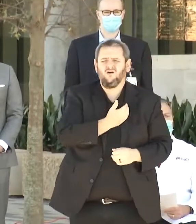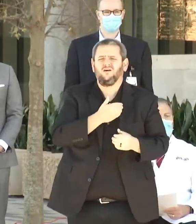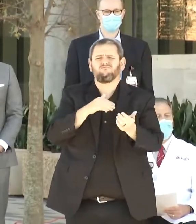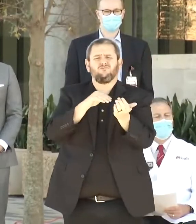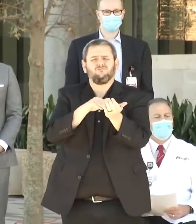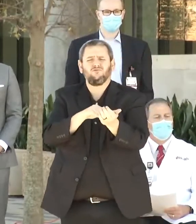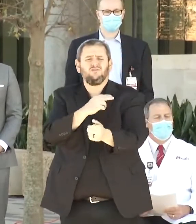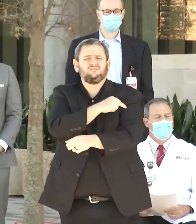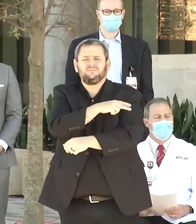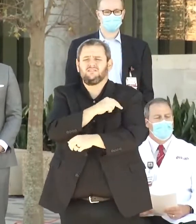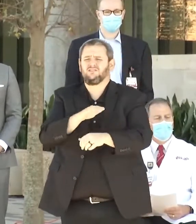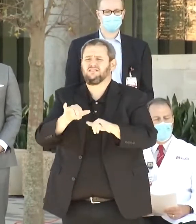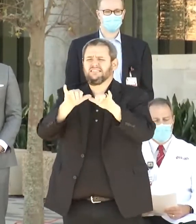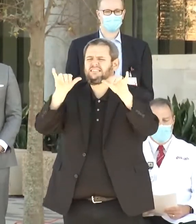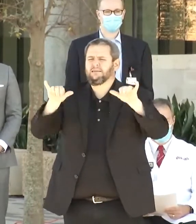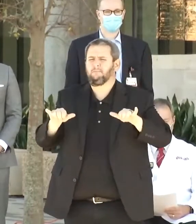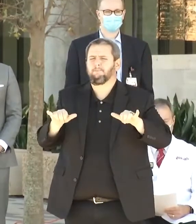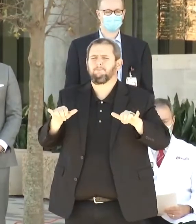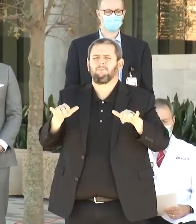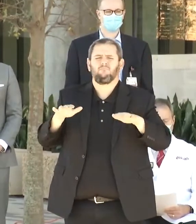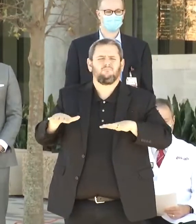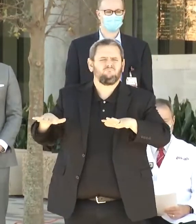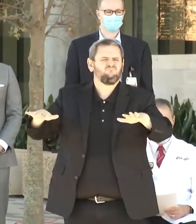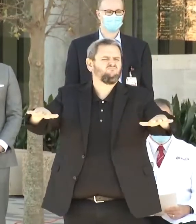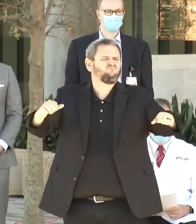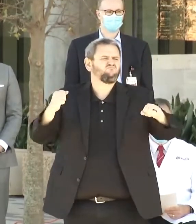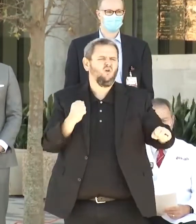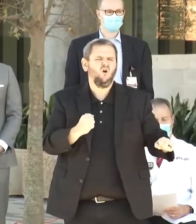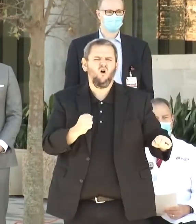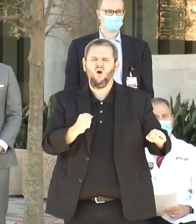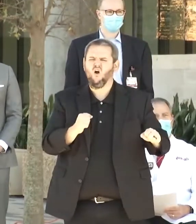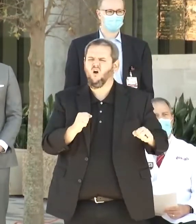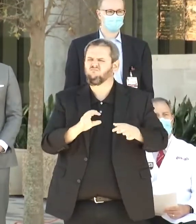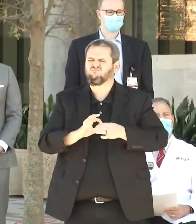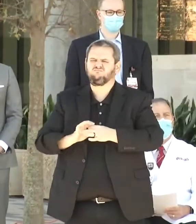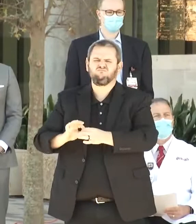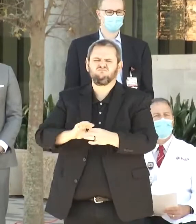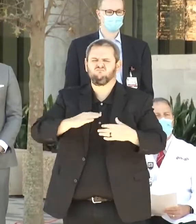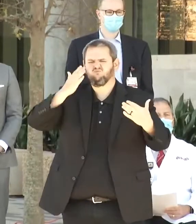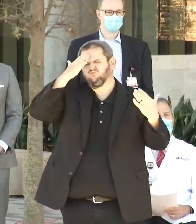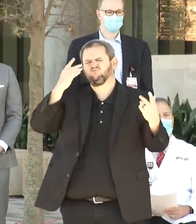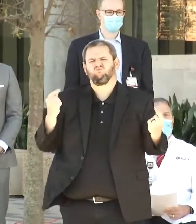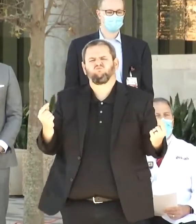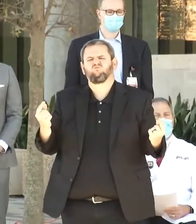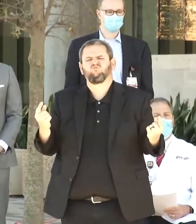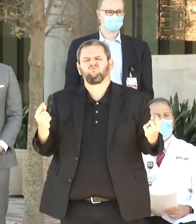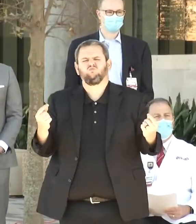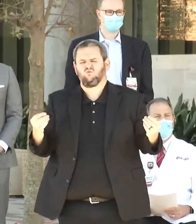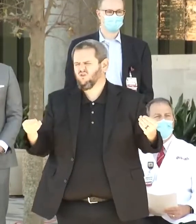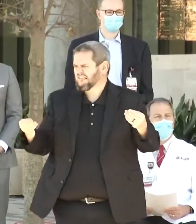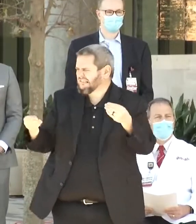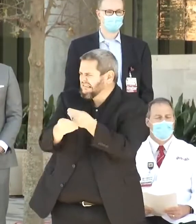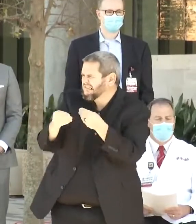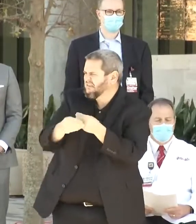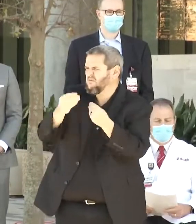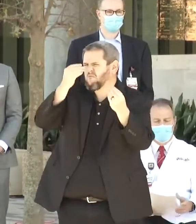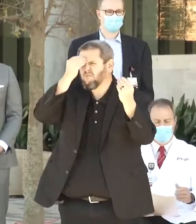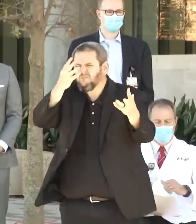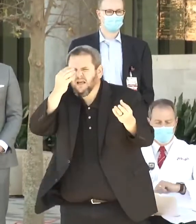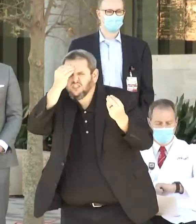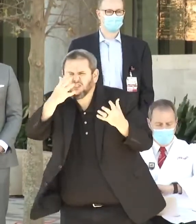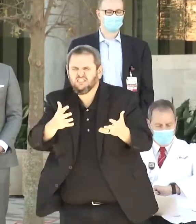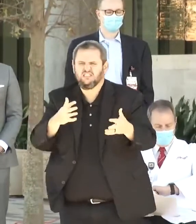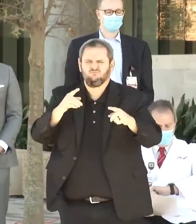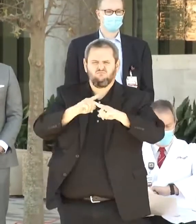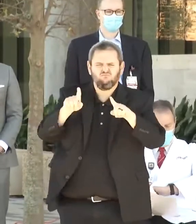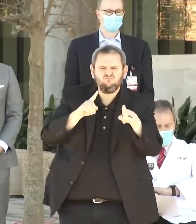together against COVID-19. Hospitals are sharing information and strategies to make sure all